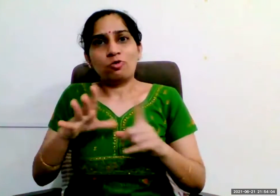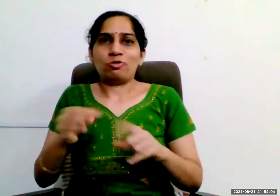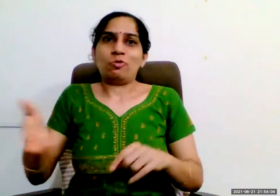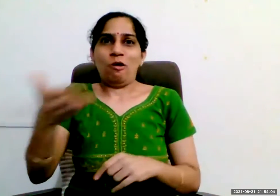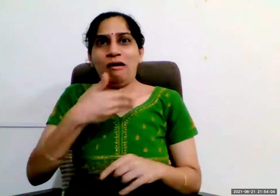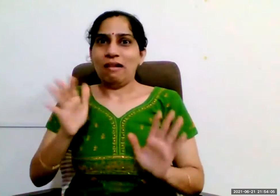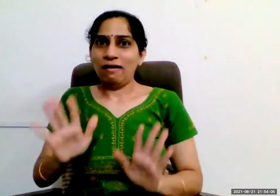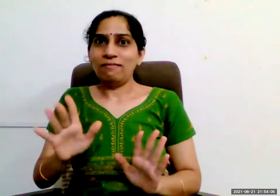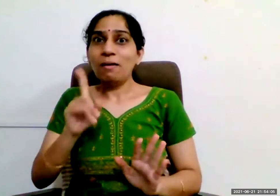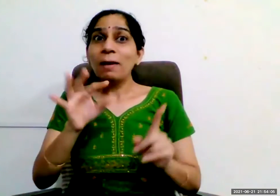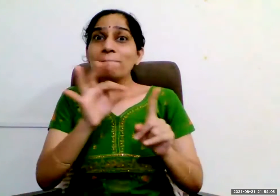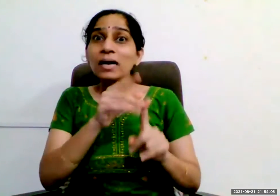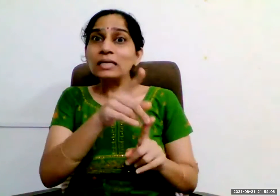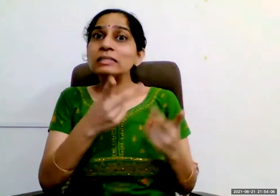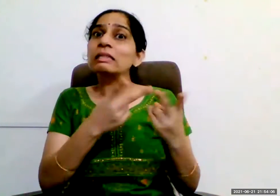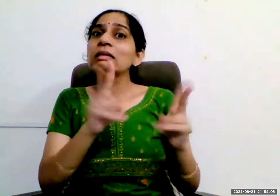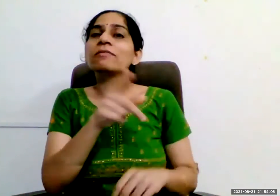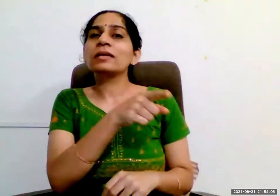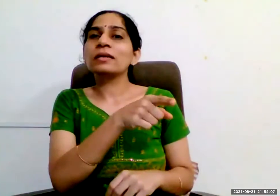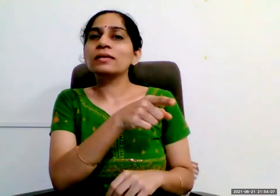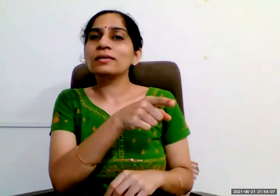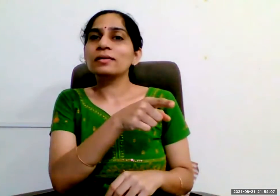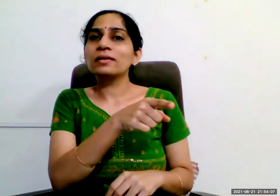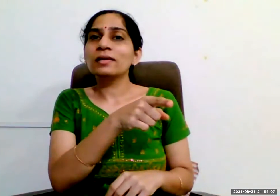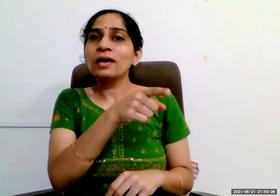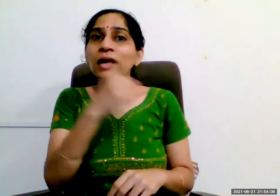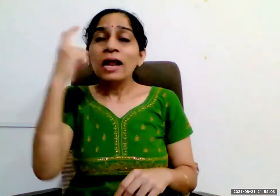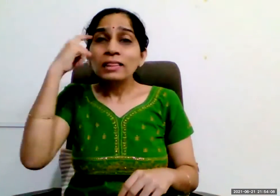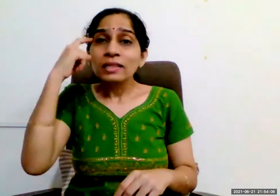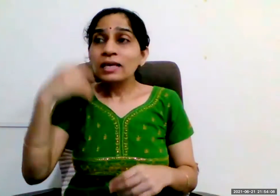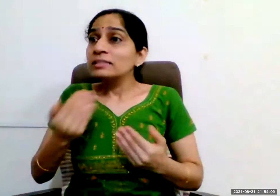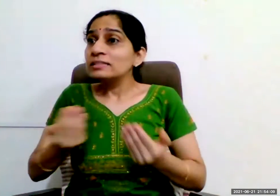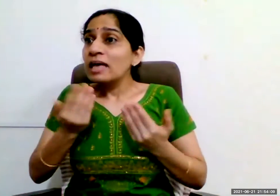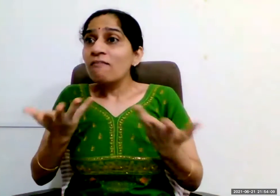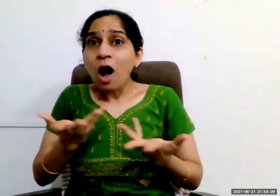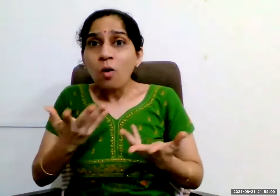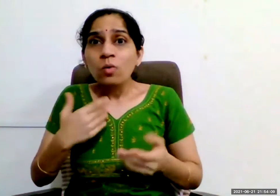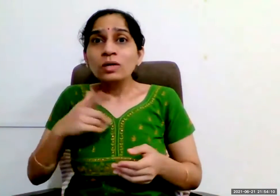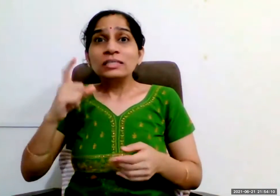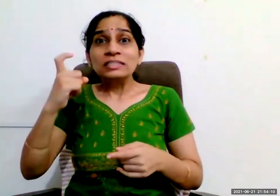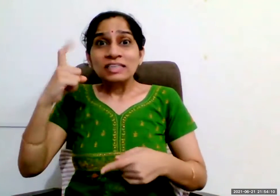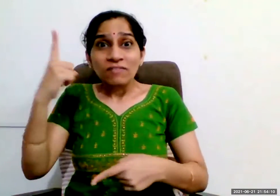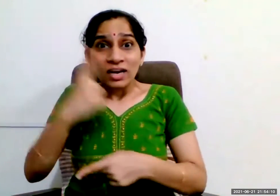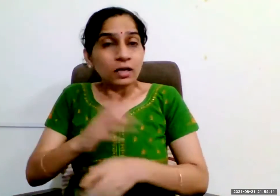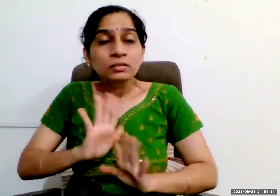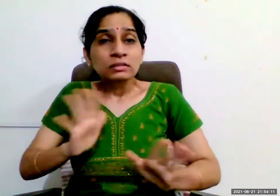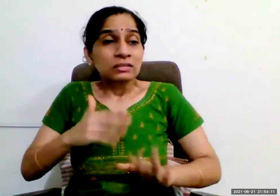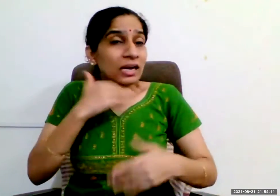himself. All he did was how to spend his last days in remembering the Lord, how to spend last days in knowing who